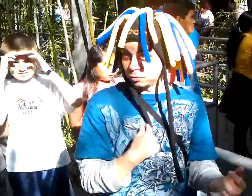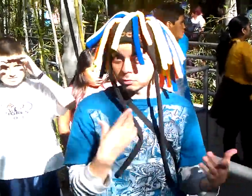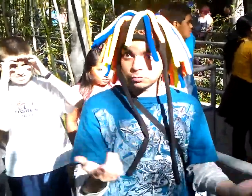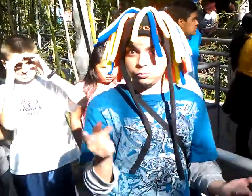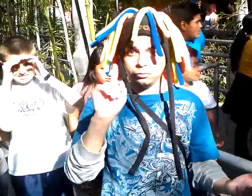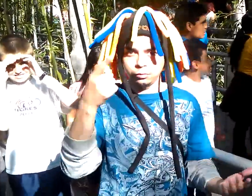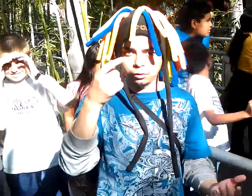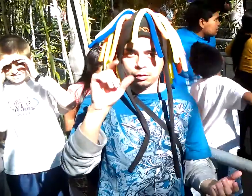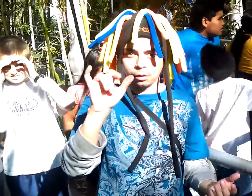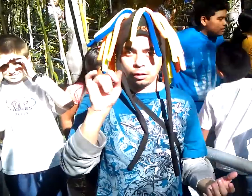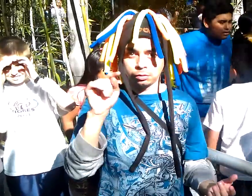Thank you.